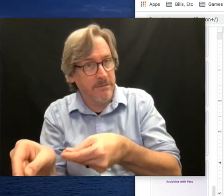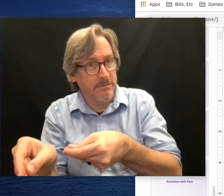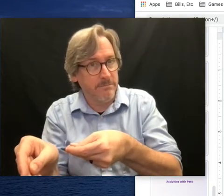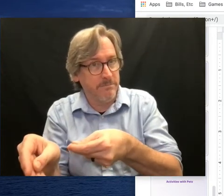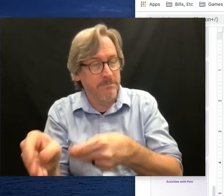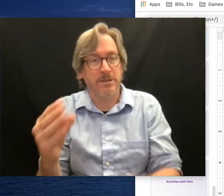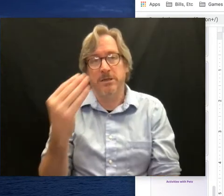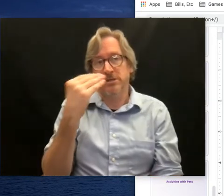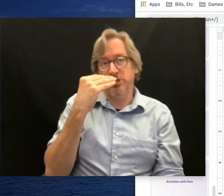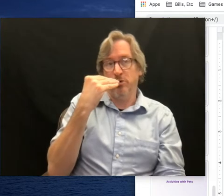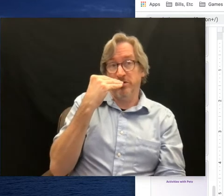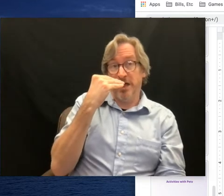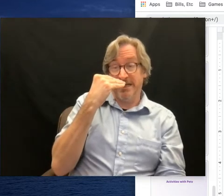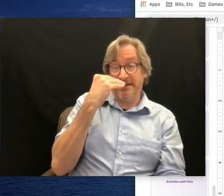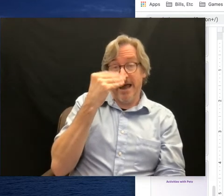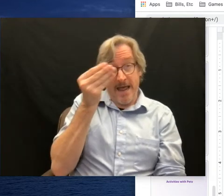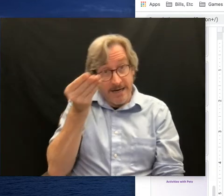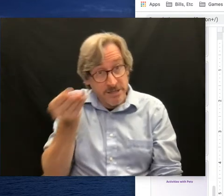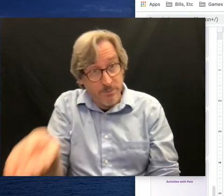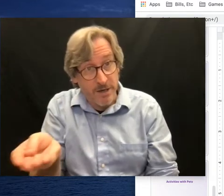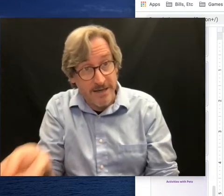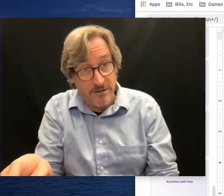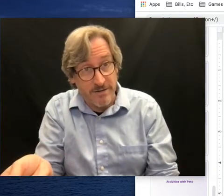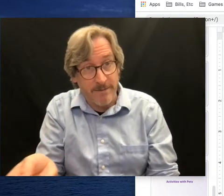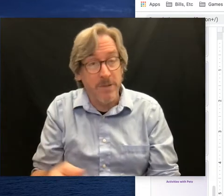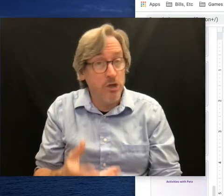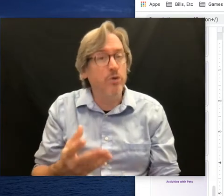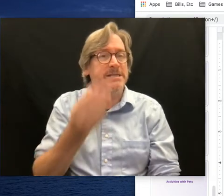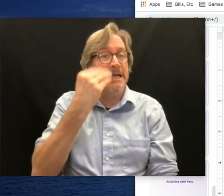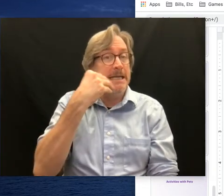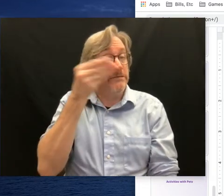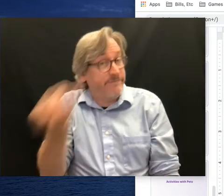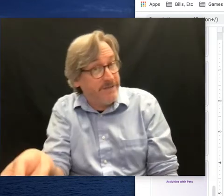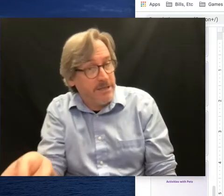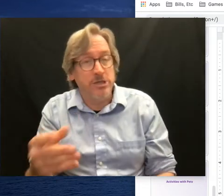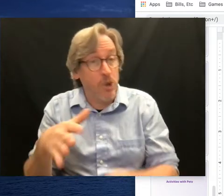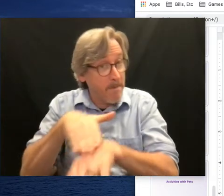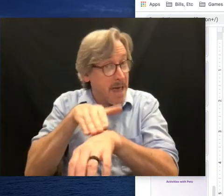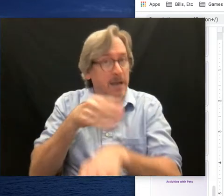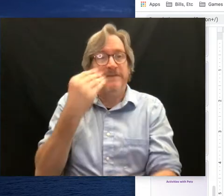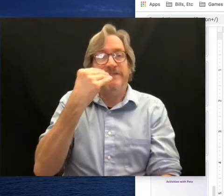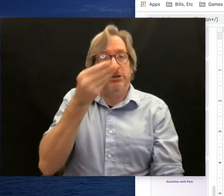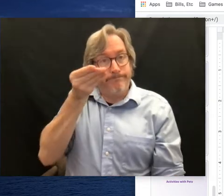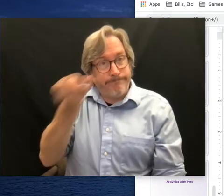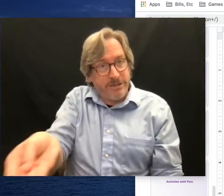feed. So I take that and I just put it down to them. You can sign eat, feed. So